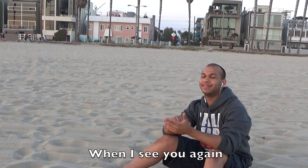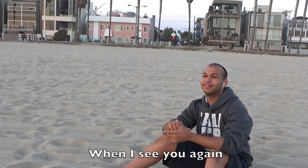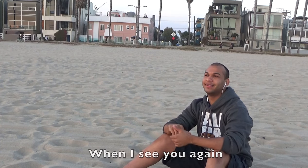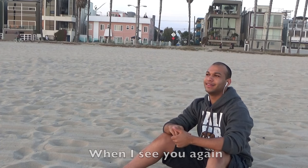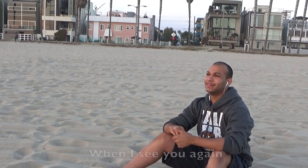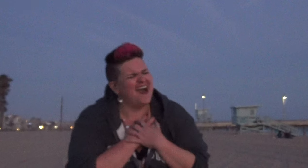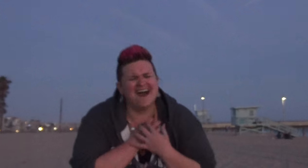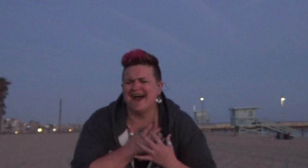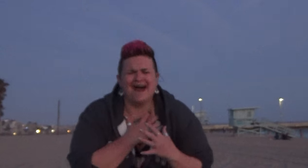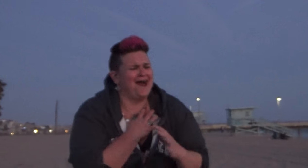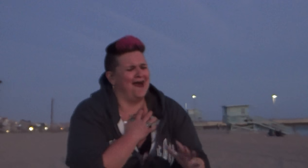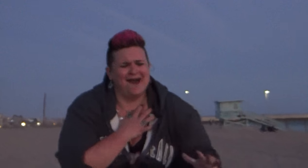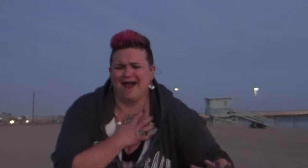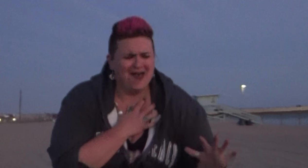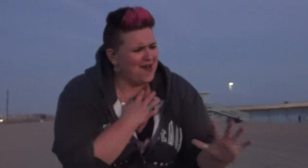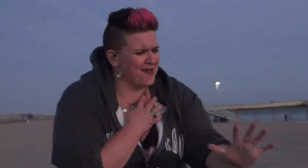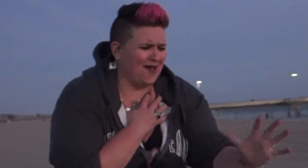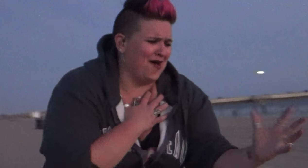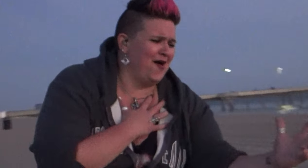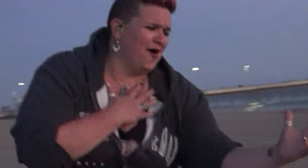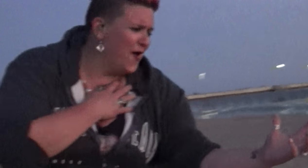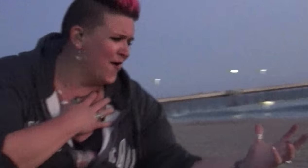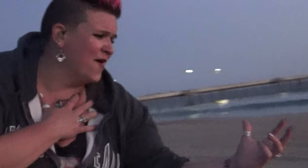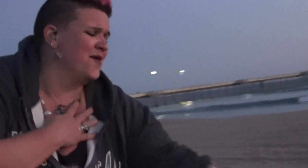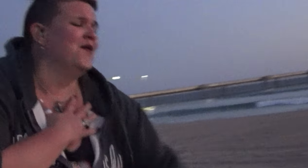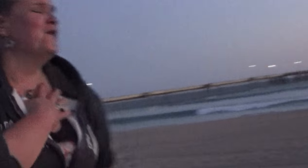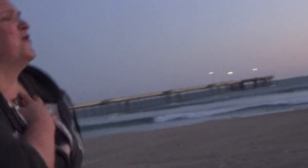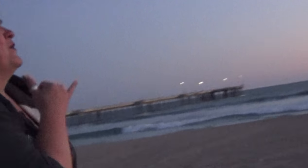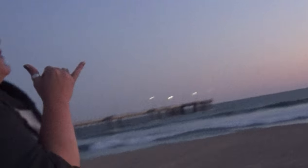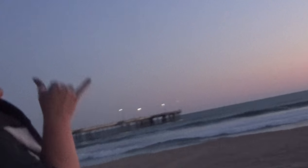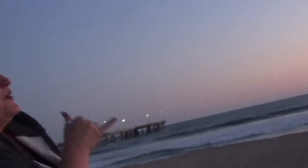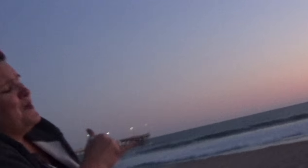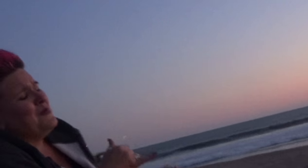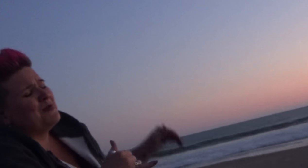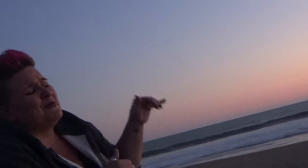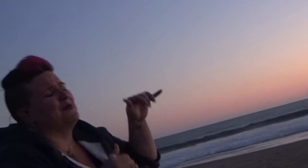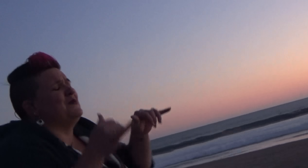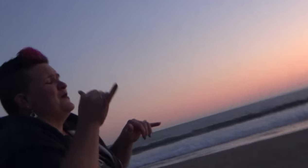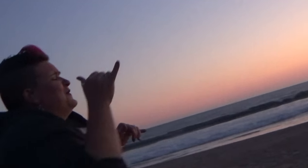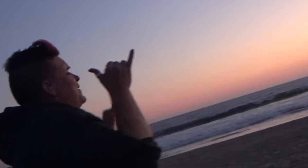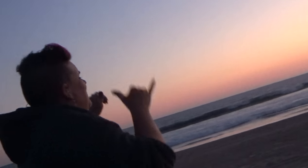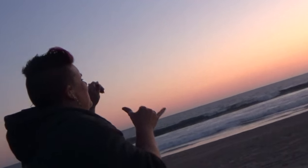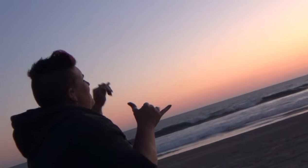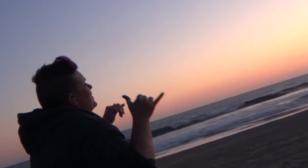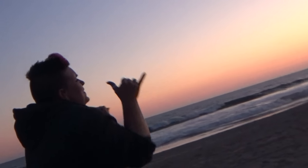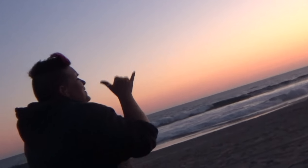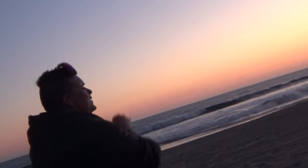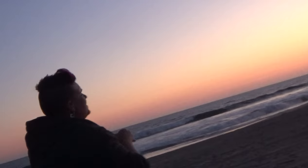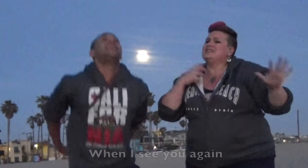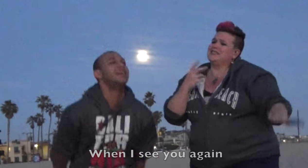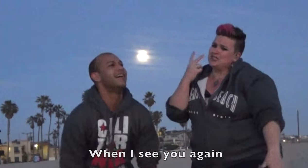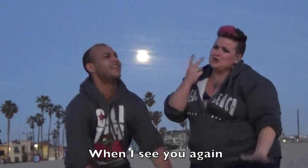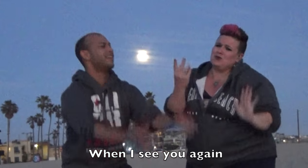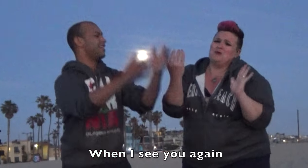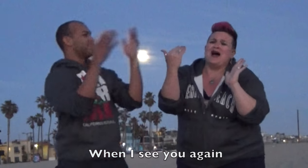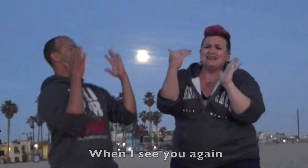Oh, I'll all about when I see you again